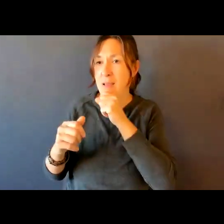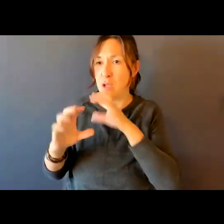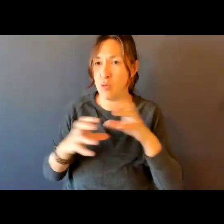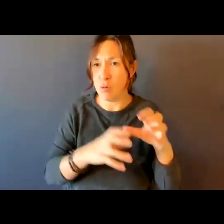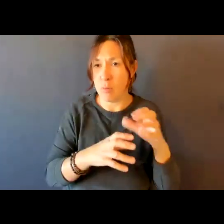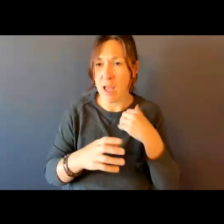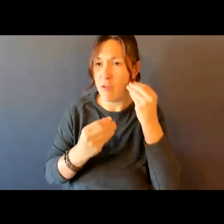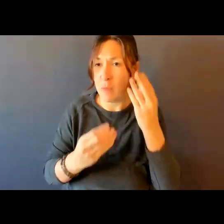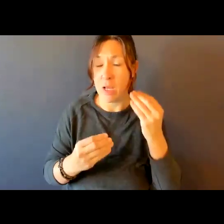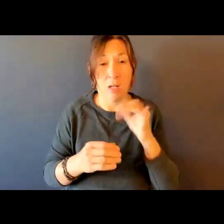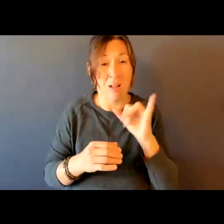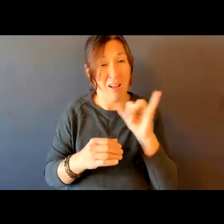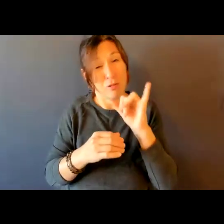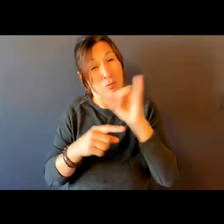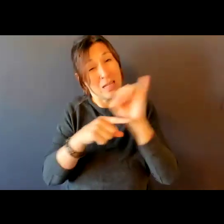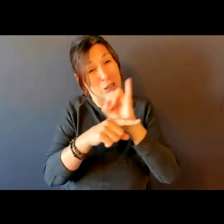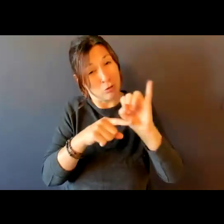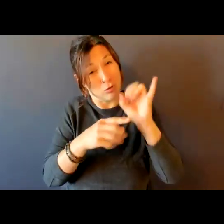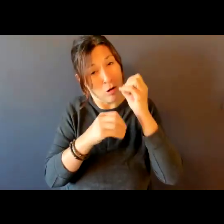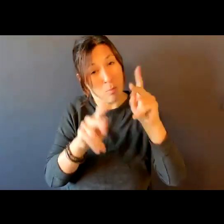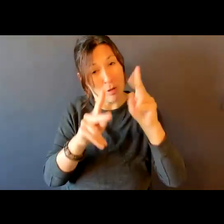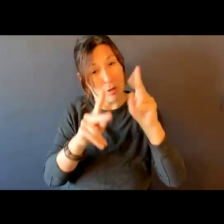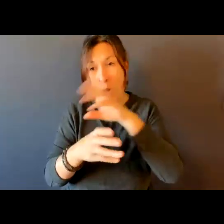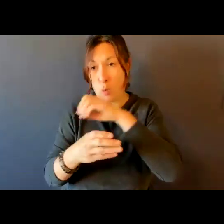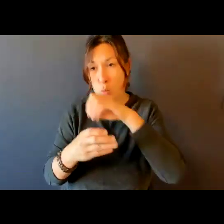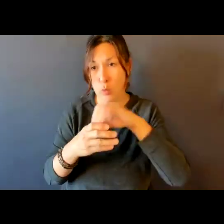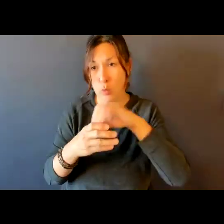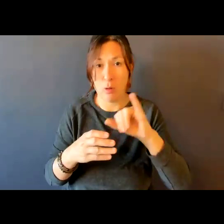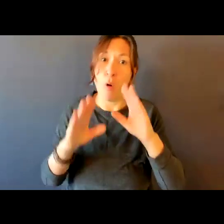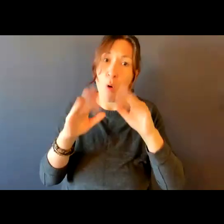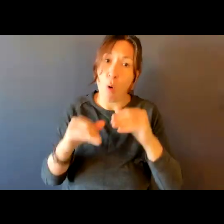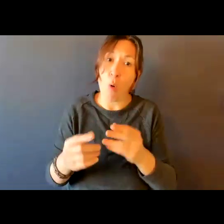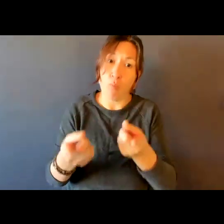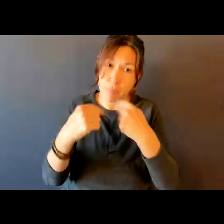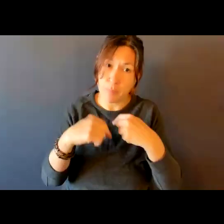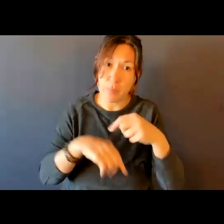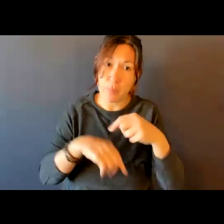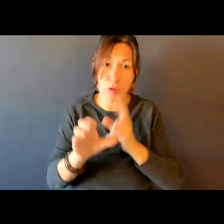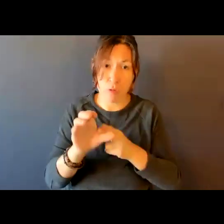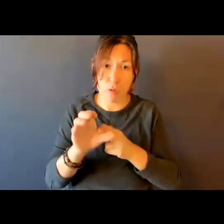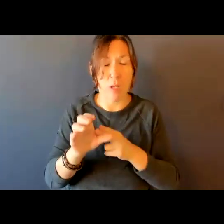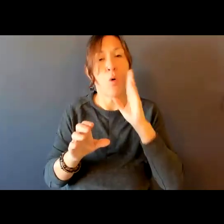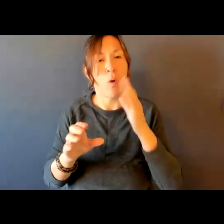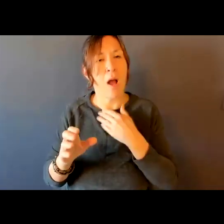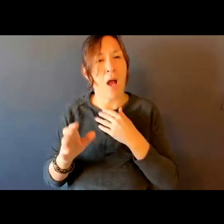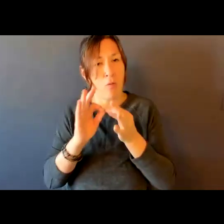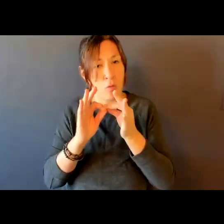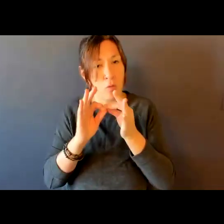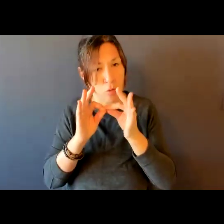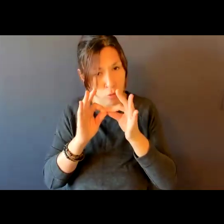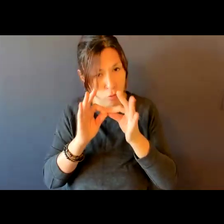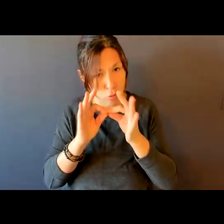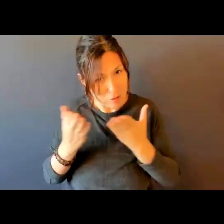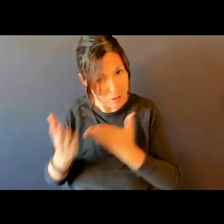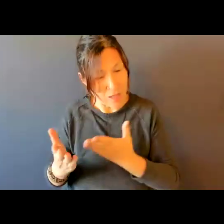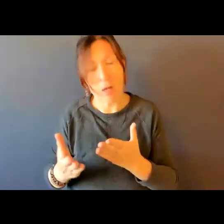internship opportunities. So we hope everyone will come out. Interpretation services will be available as well as transportation from